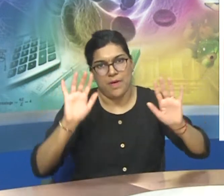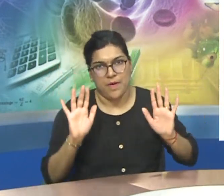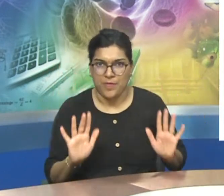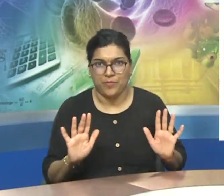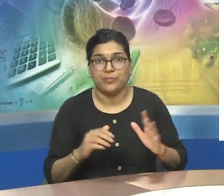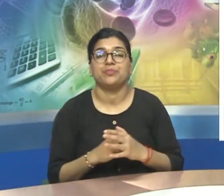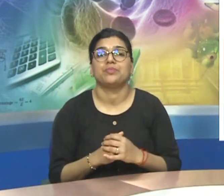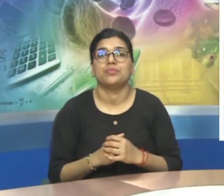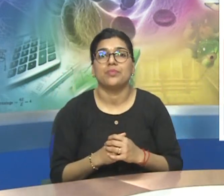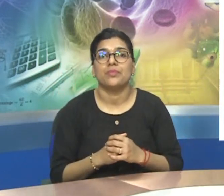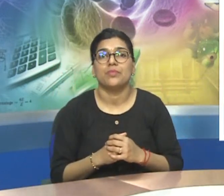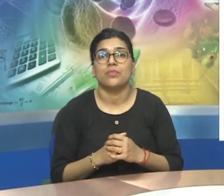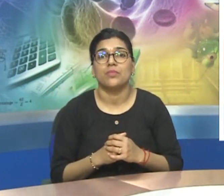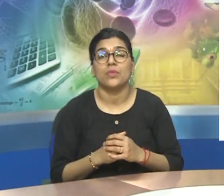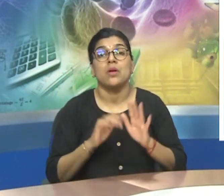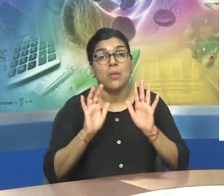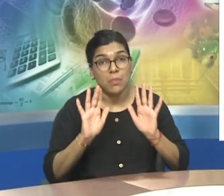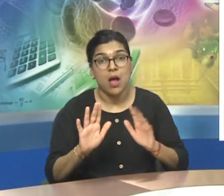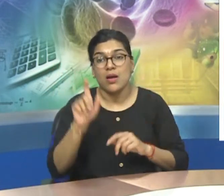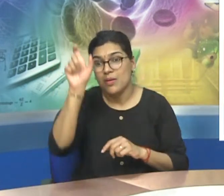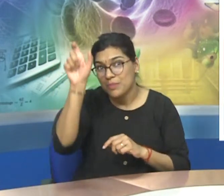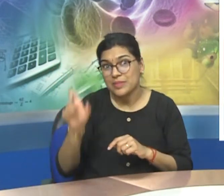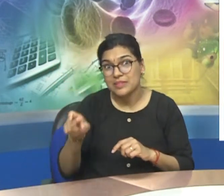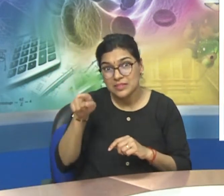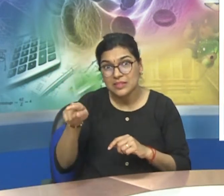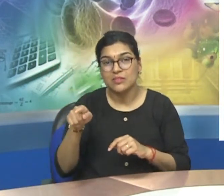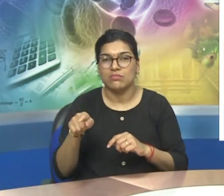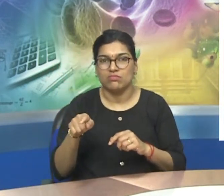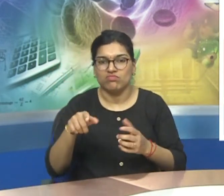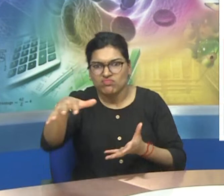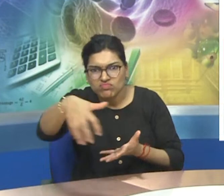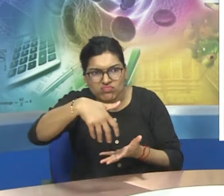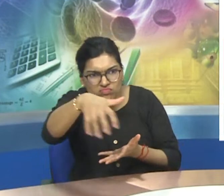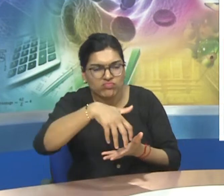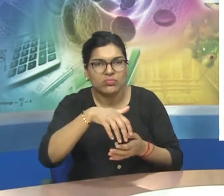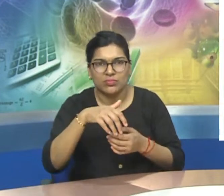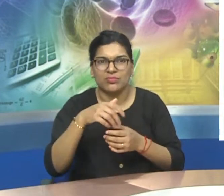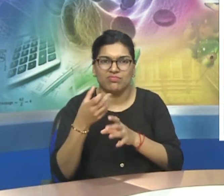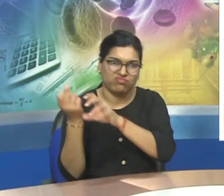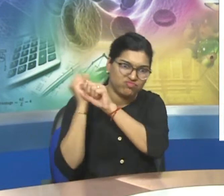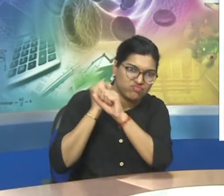because all these waste materials are kept there for the long time.